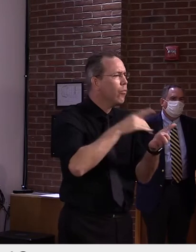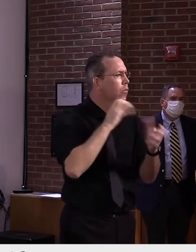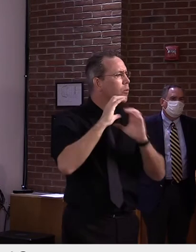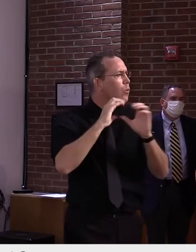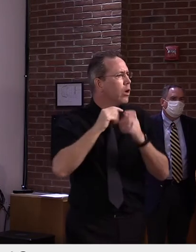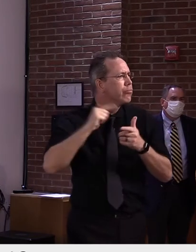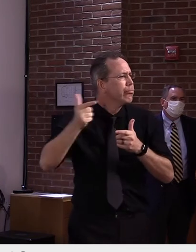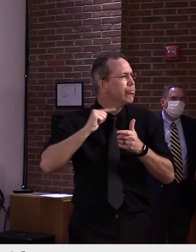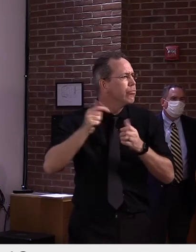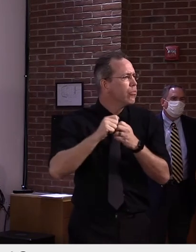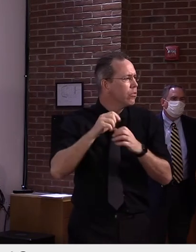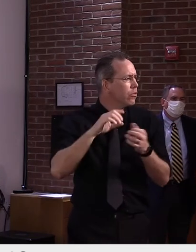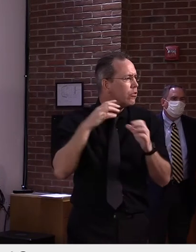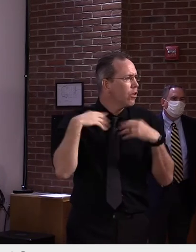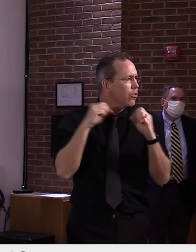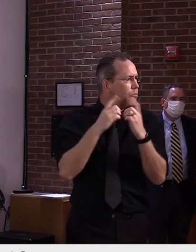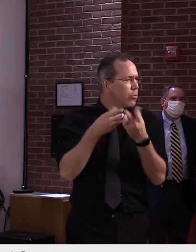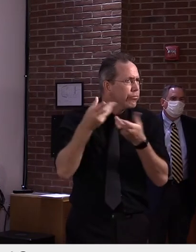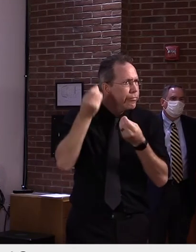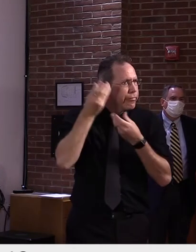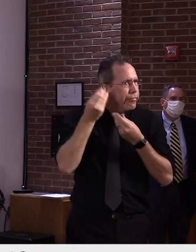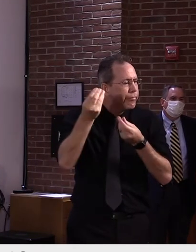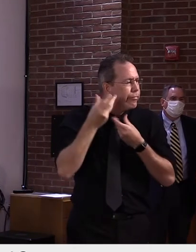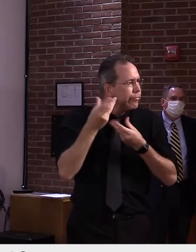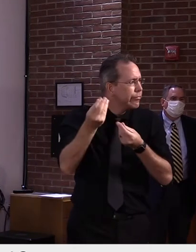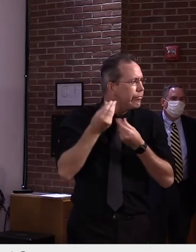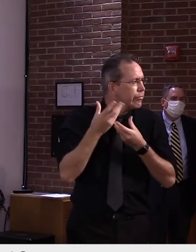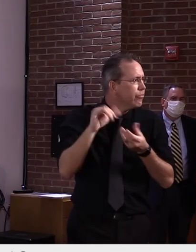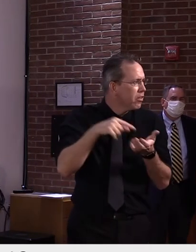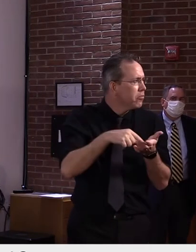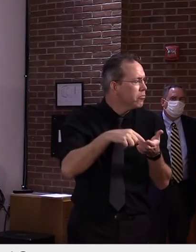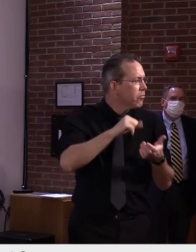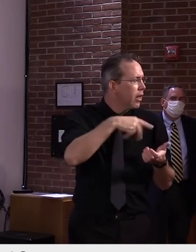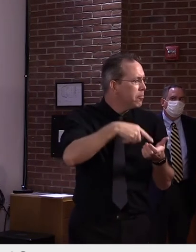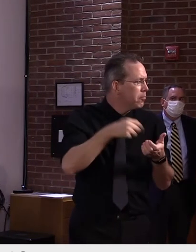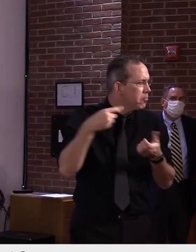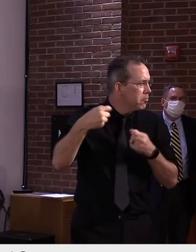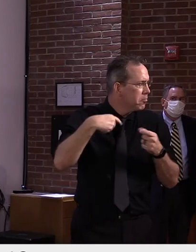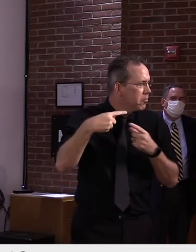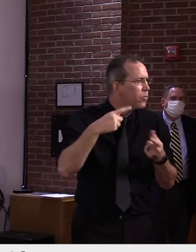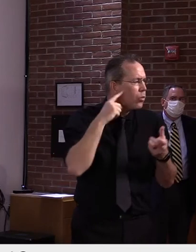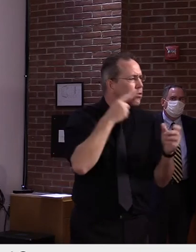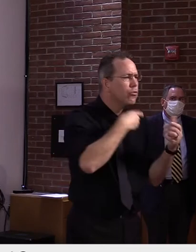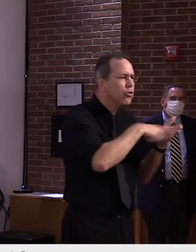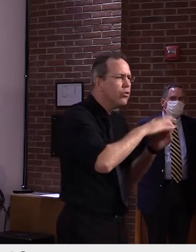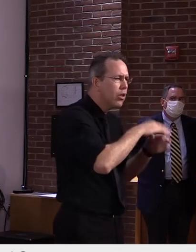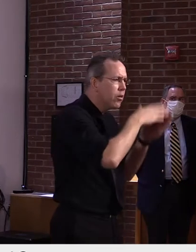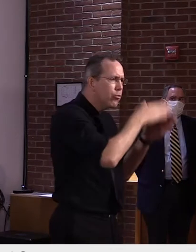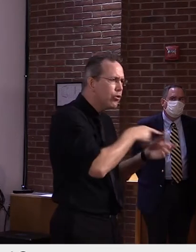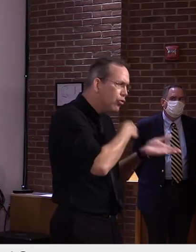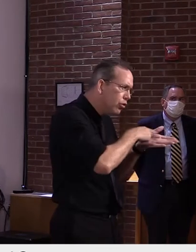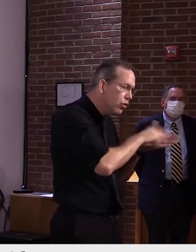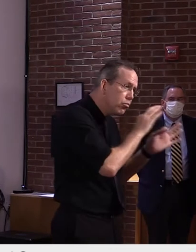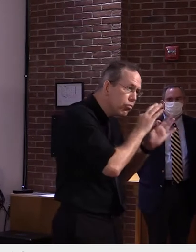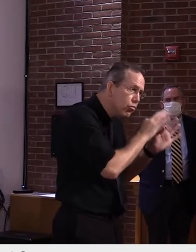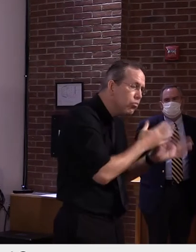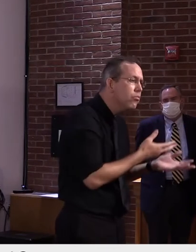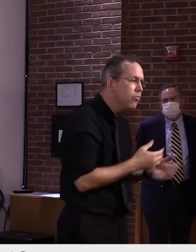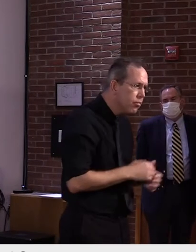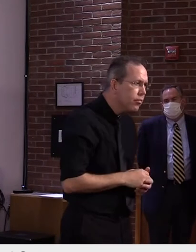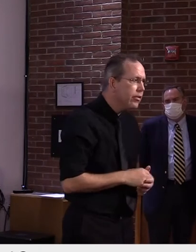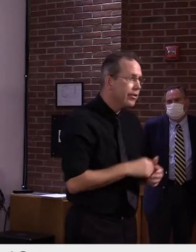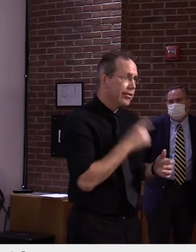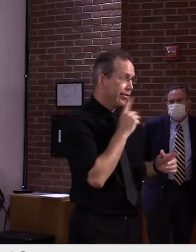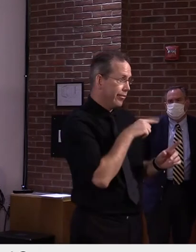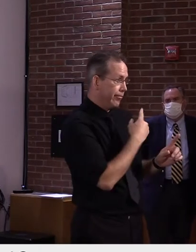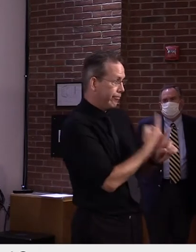advice that they need and reporting mechanism on a daily basis so just like any other vermonter they